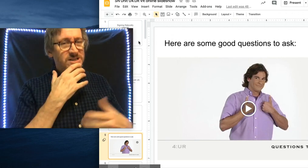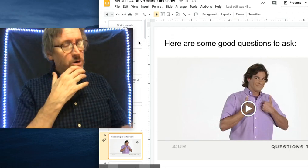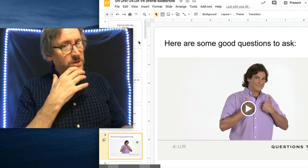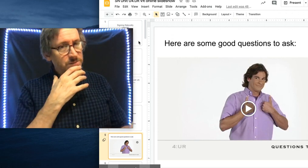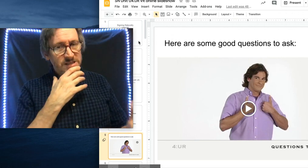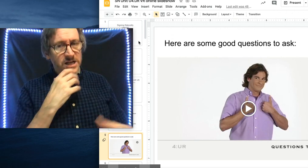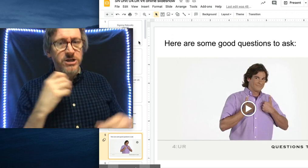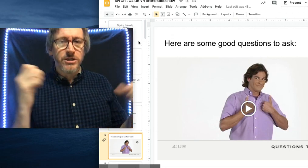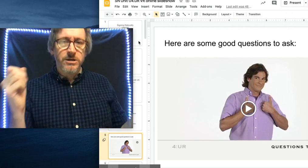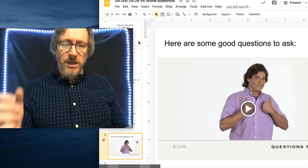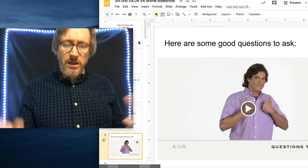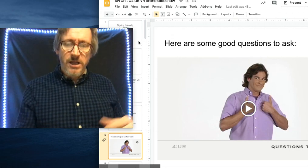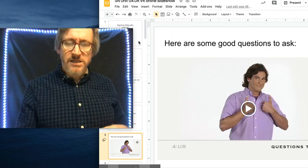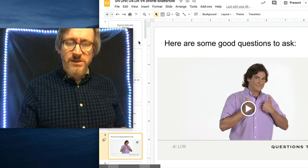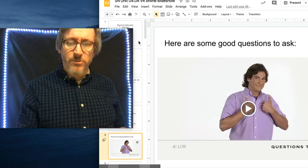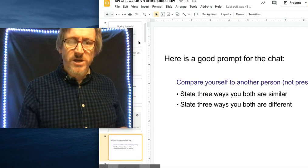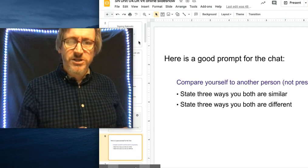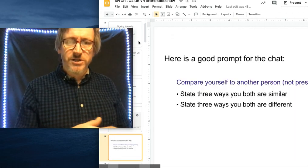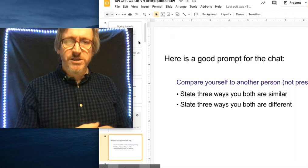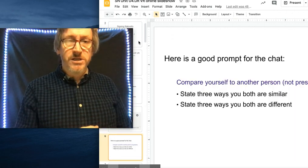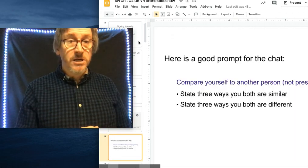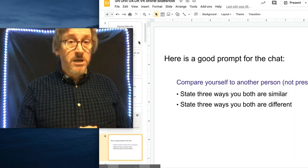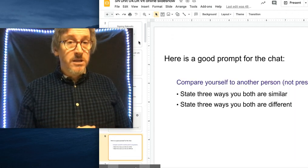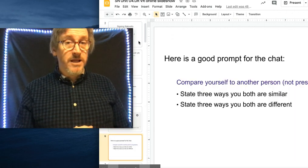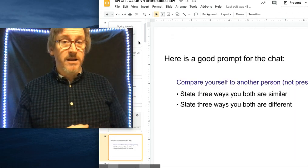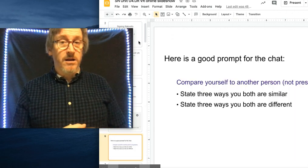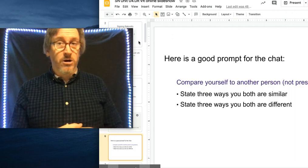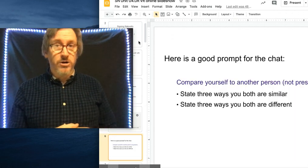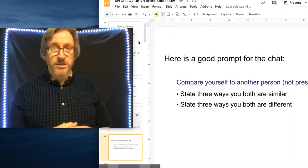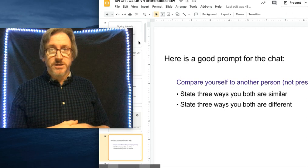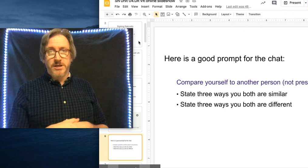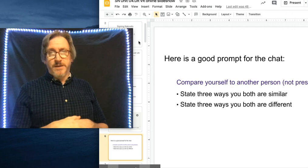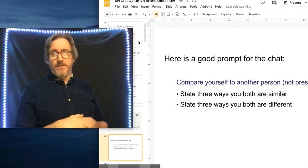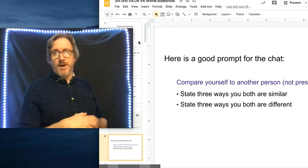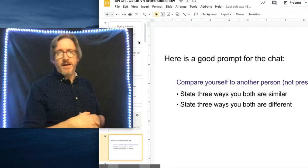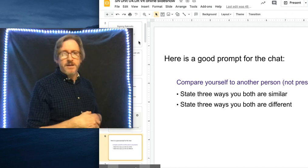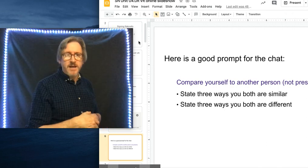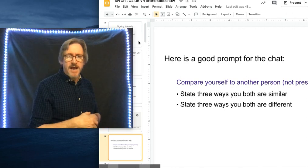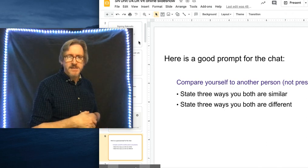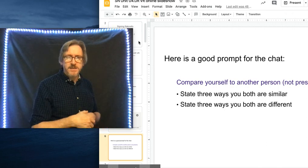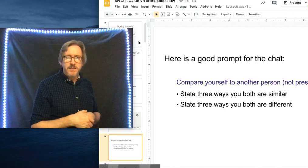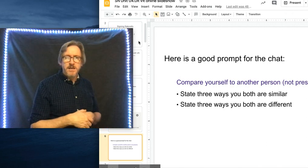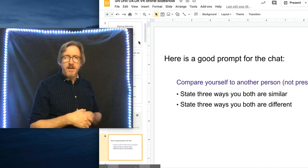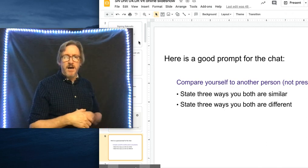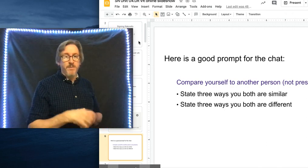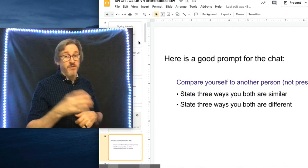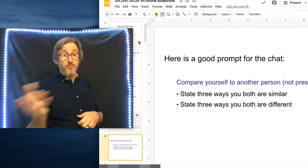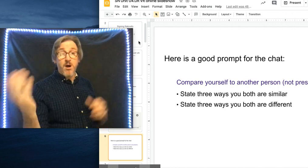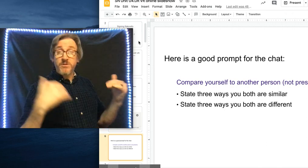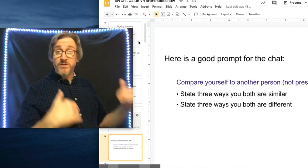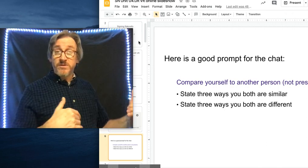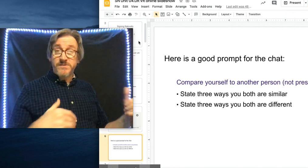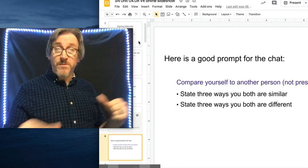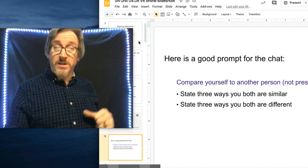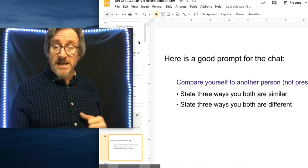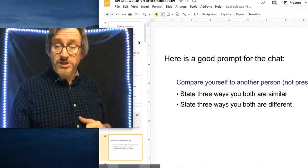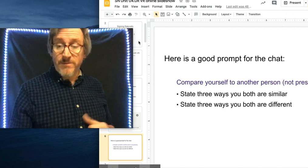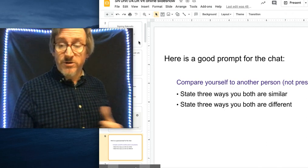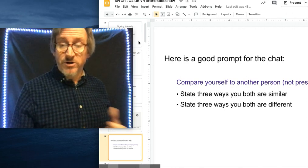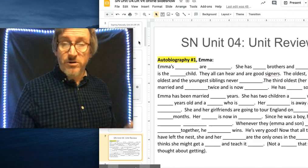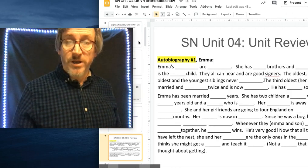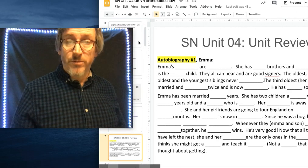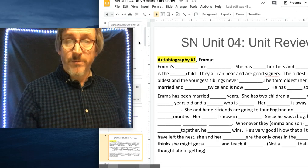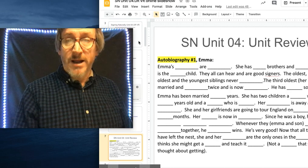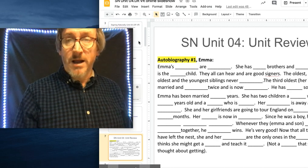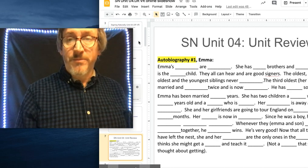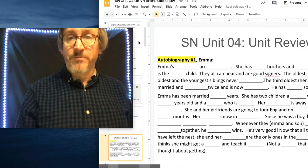we would start with some discussion and some questions that are good to keep in mind and to ask. The prompt from the last